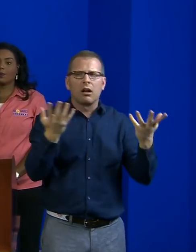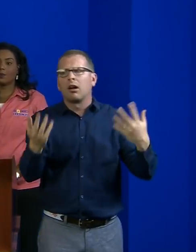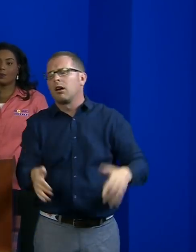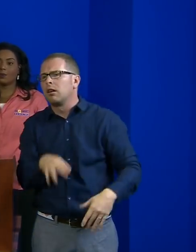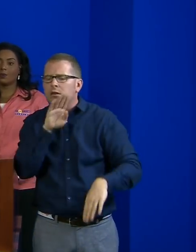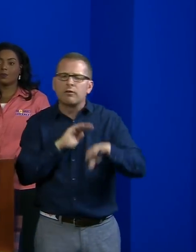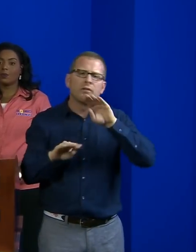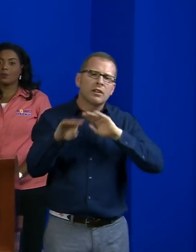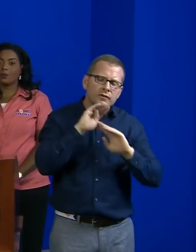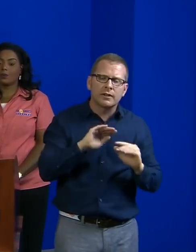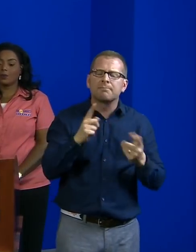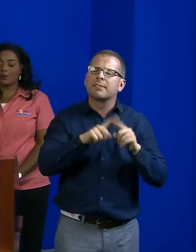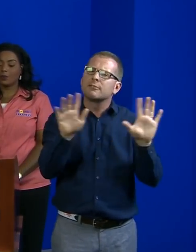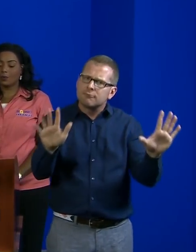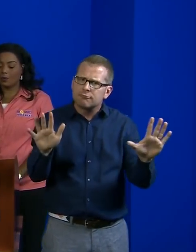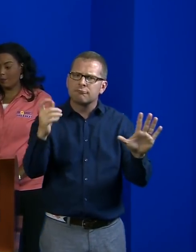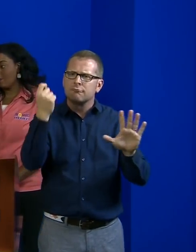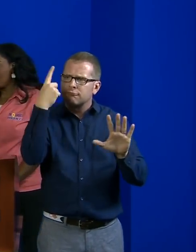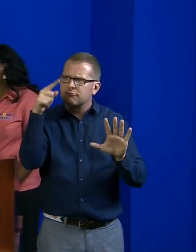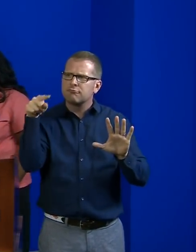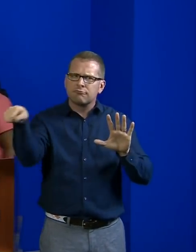we'll be able to get through this.